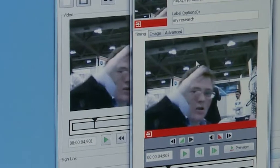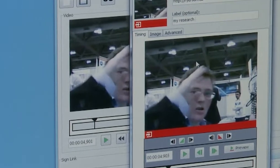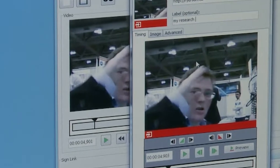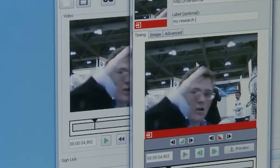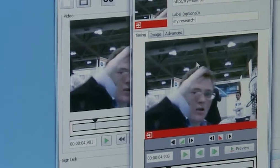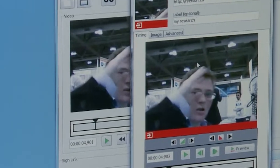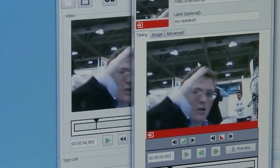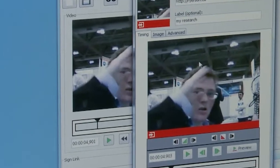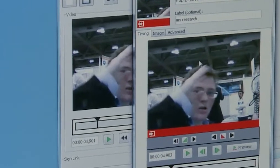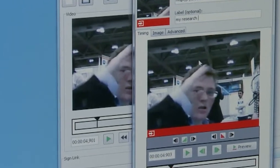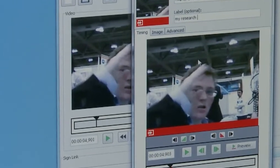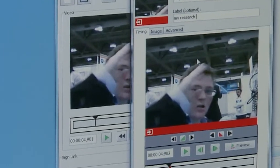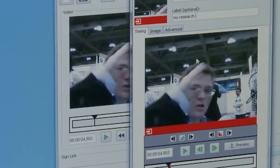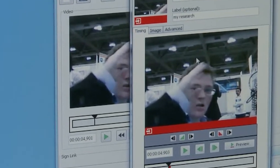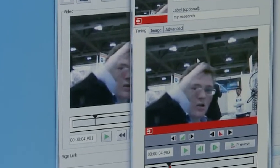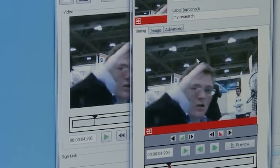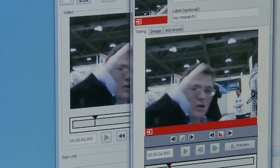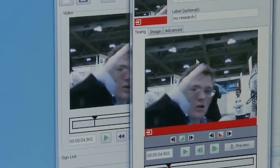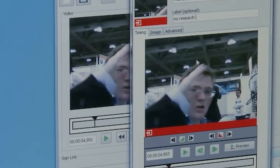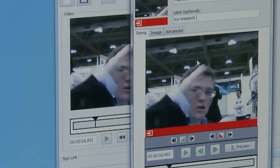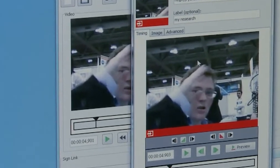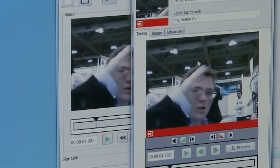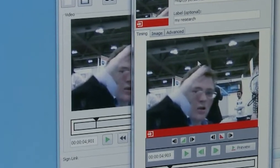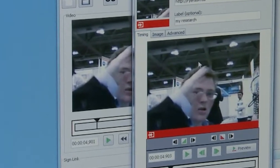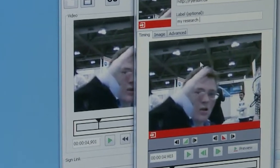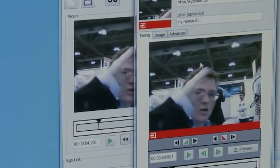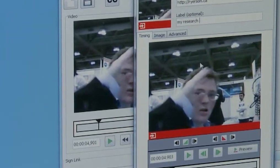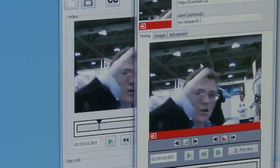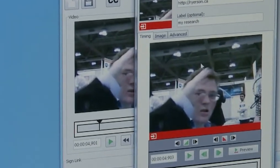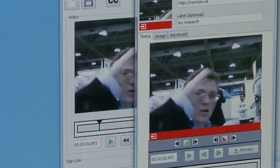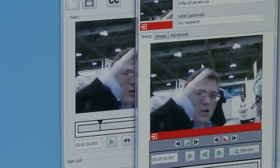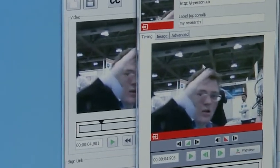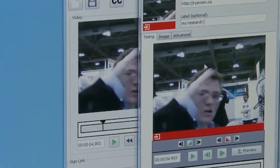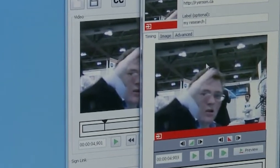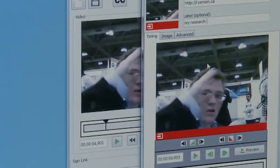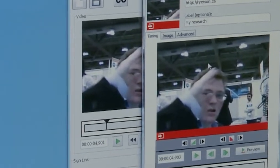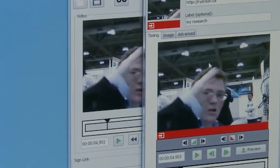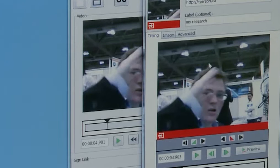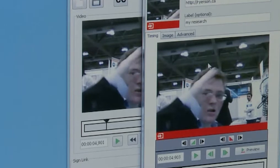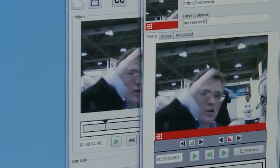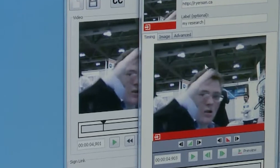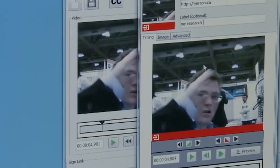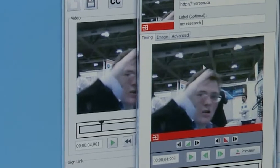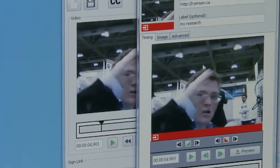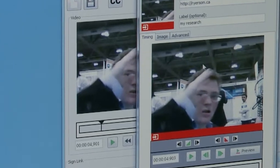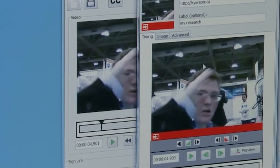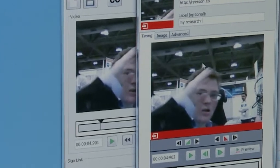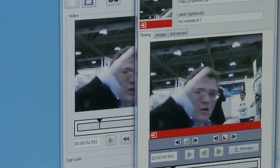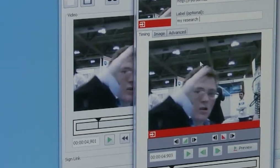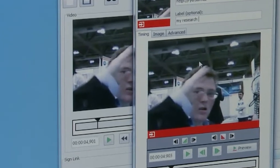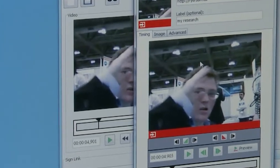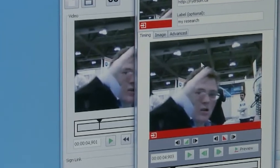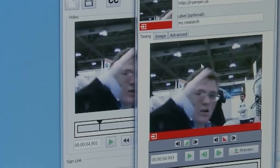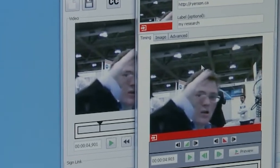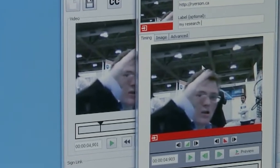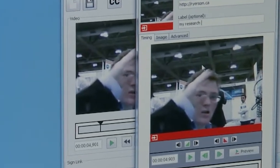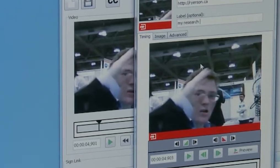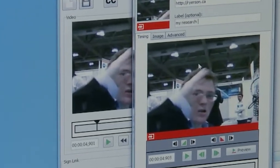like. Now what I would want to do is have a link, an icon, that works as a thumbnail to identify